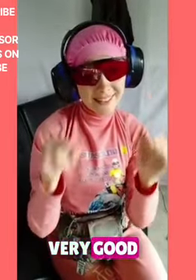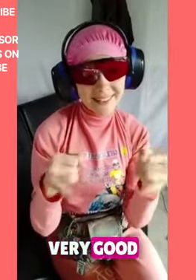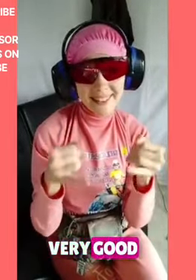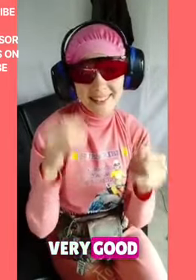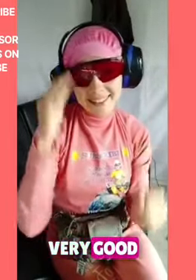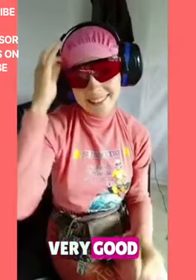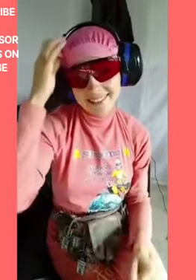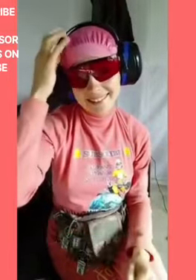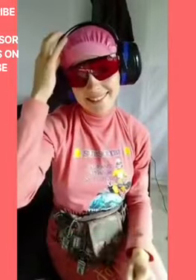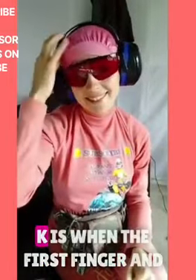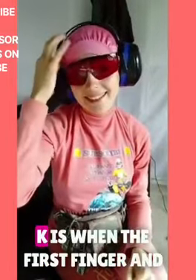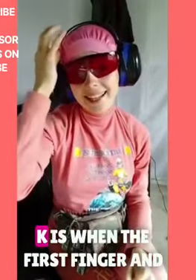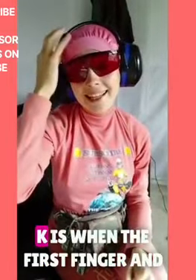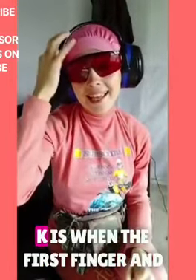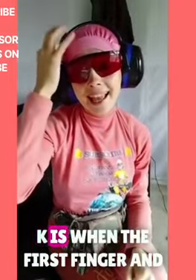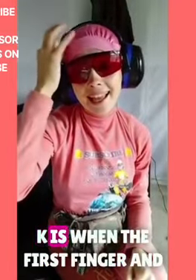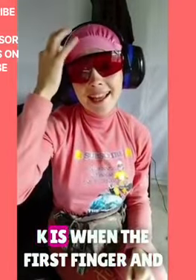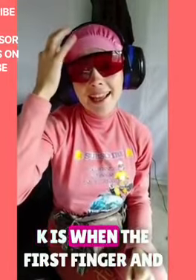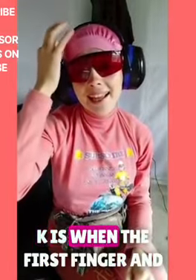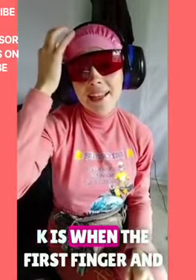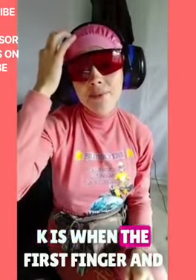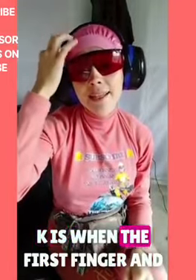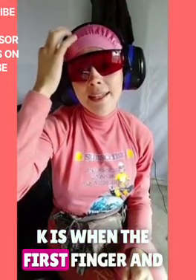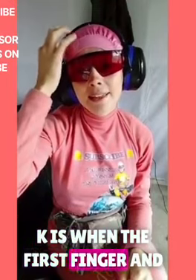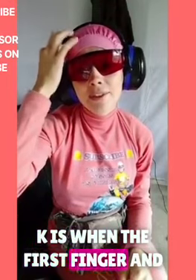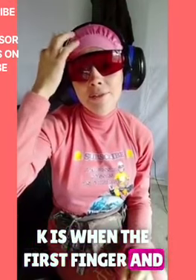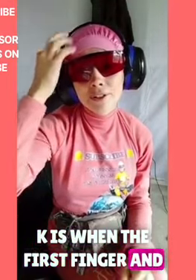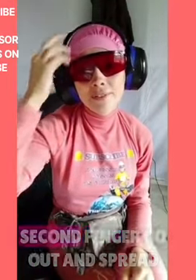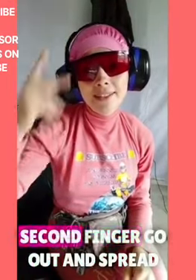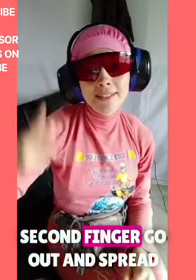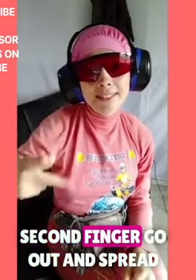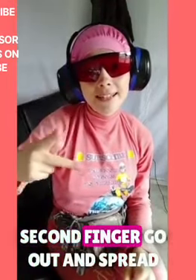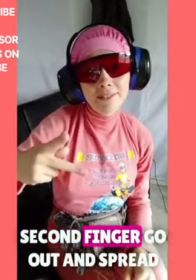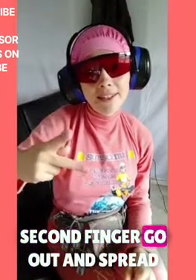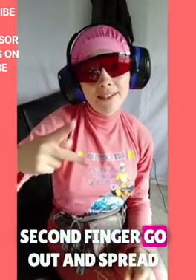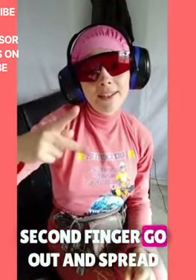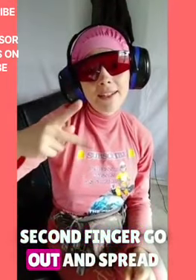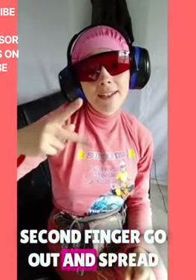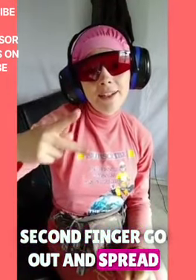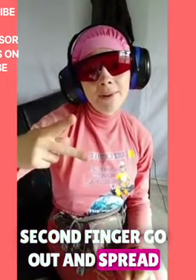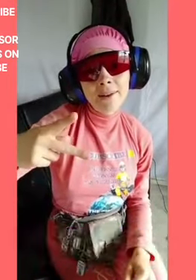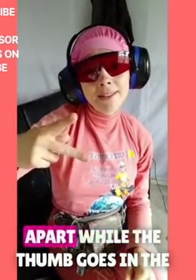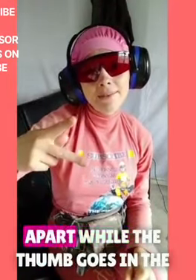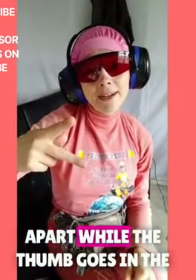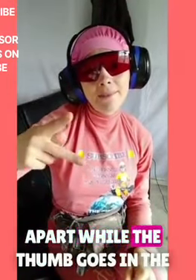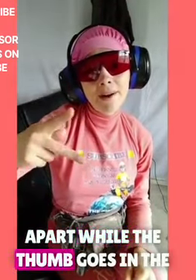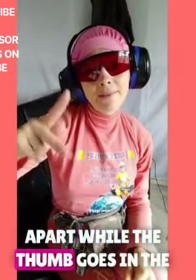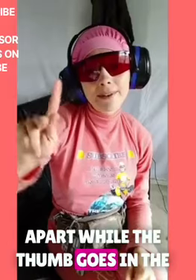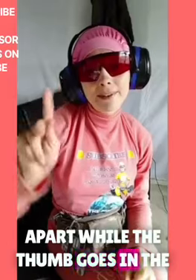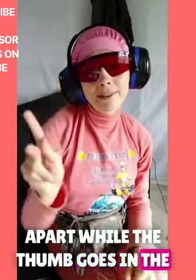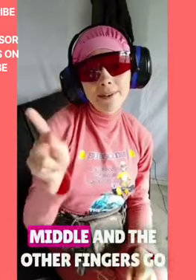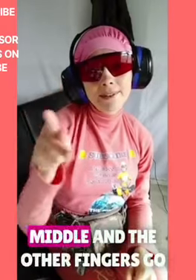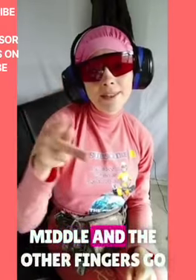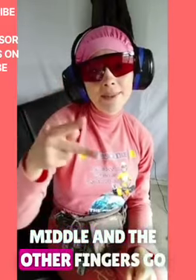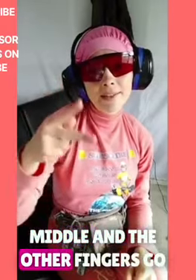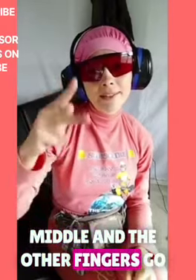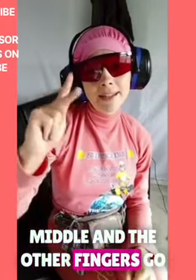good. K is when the first finger and second finger go out and spread apart while the thumb goes in the middle and the other fingers go